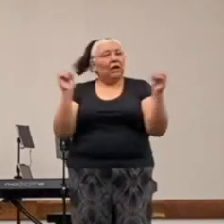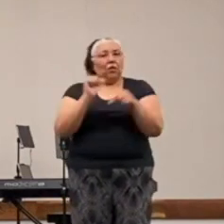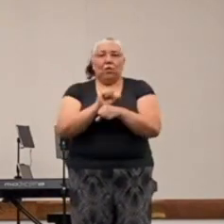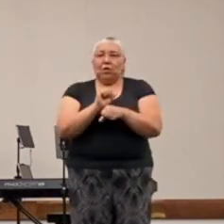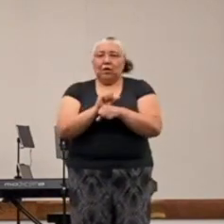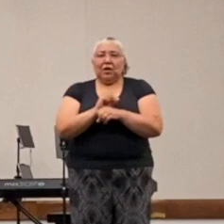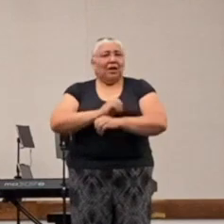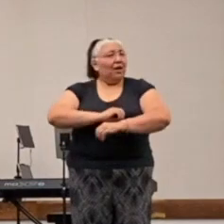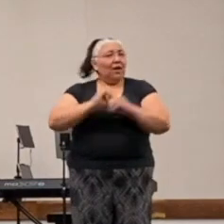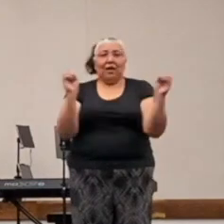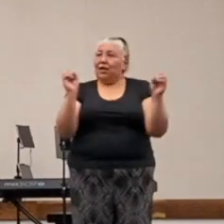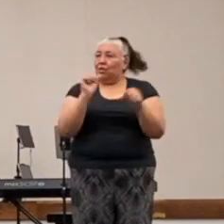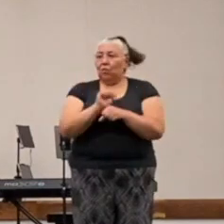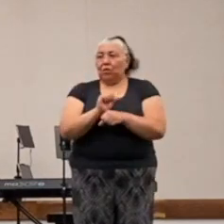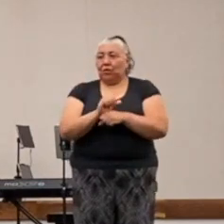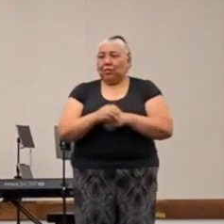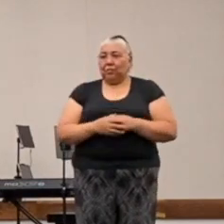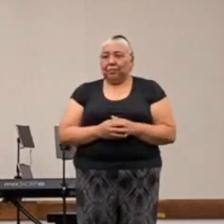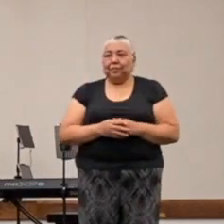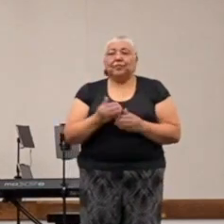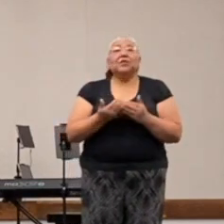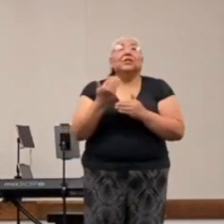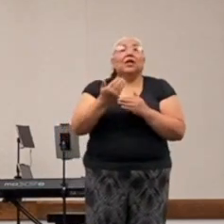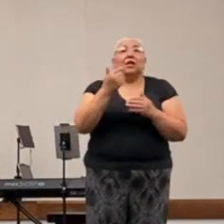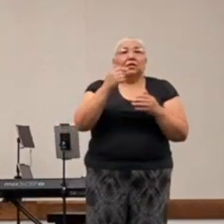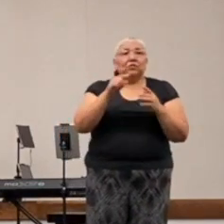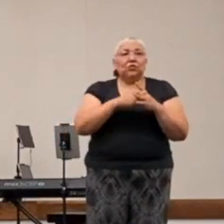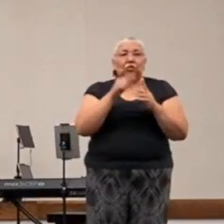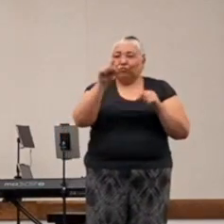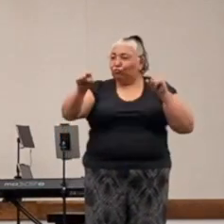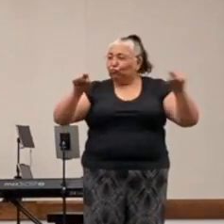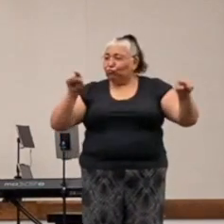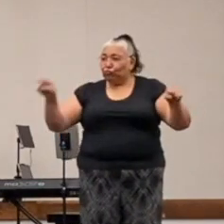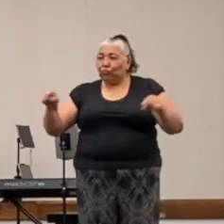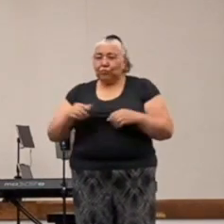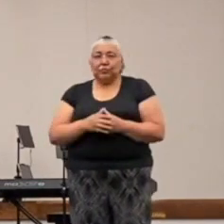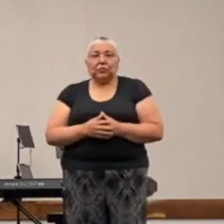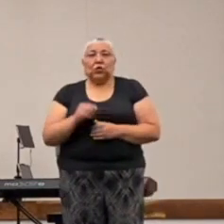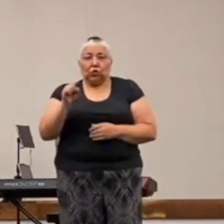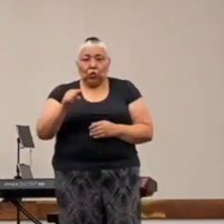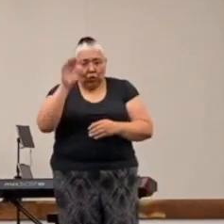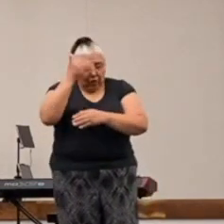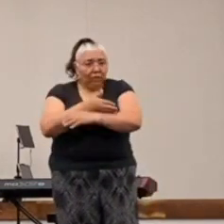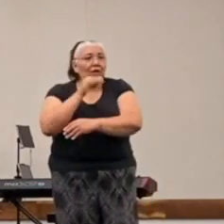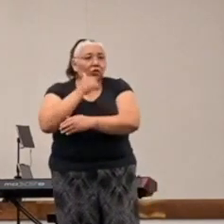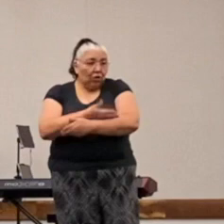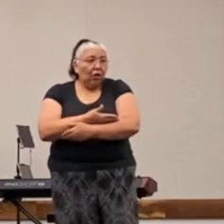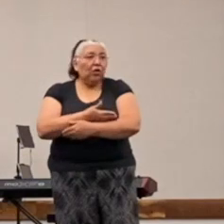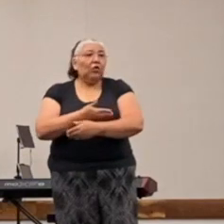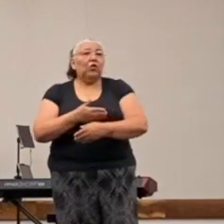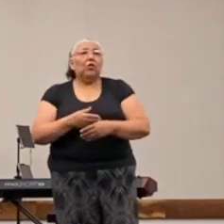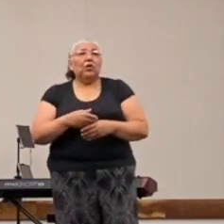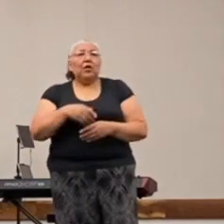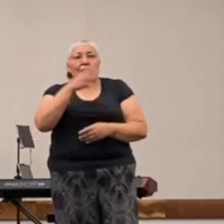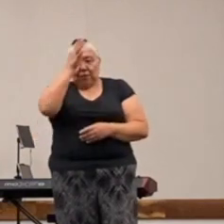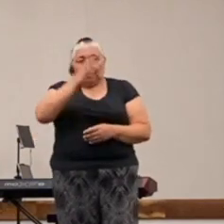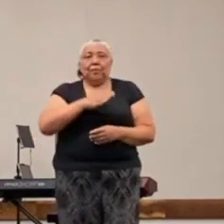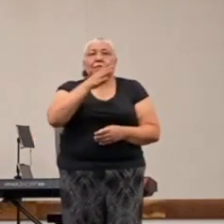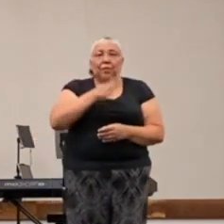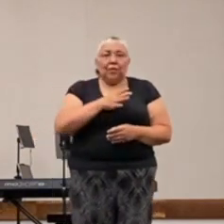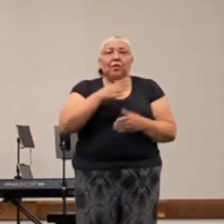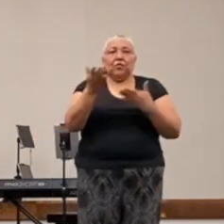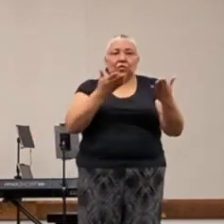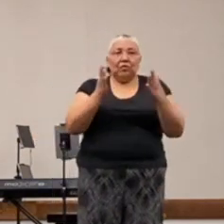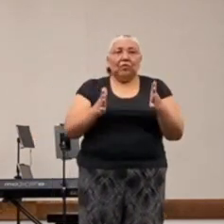work. Any work. And then he starts pointing fingers. You, your son, and your daughter, your male or female servant,